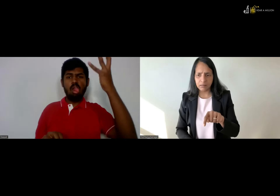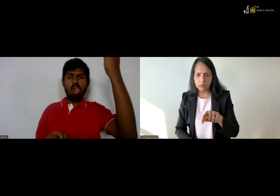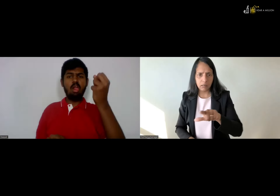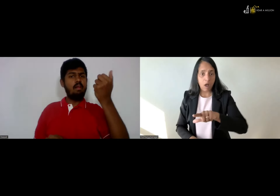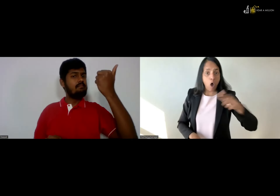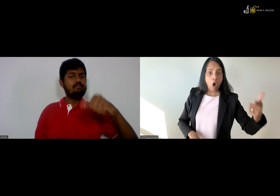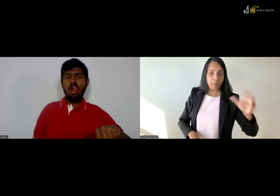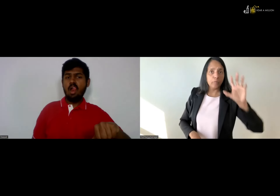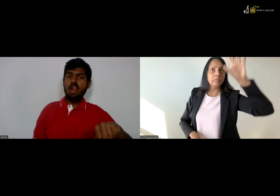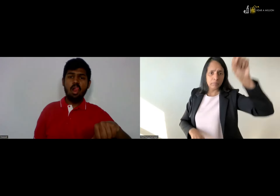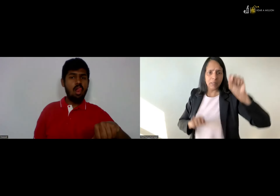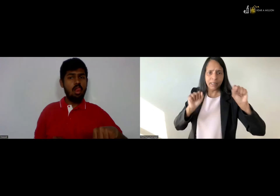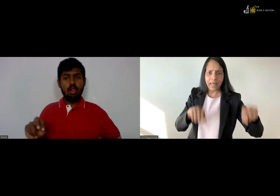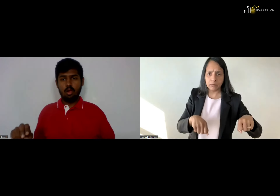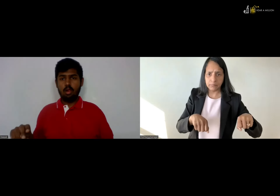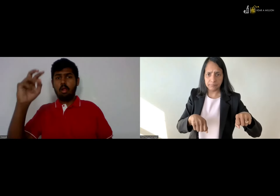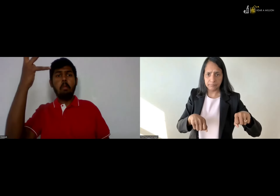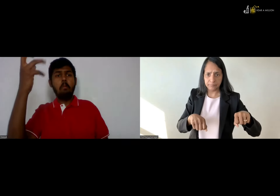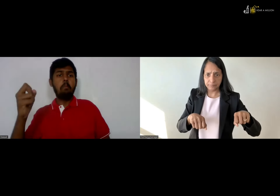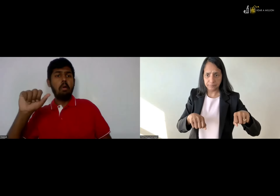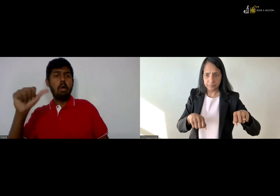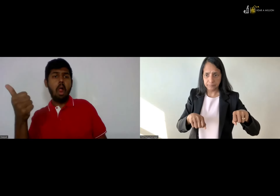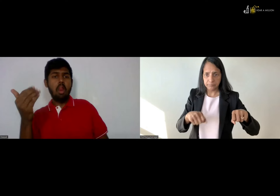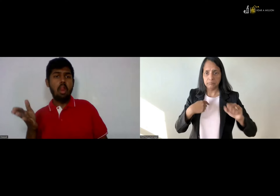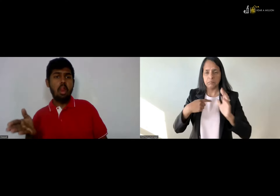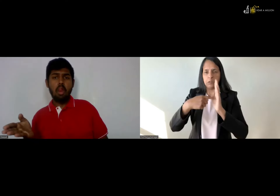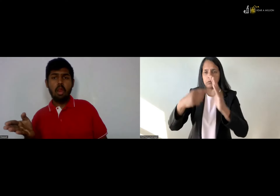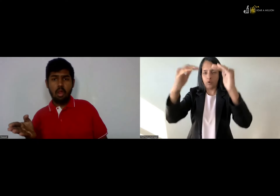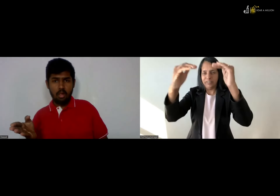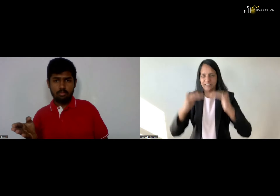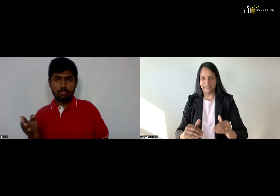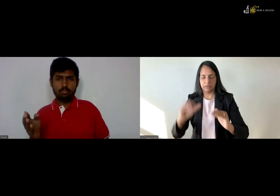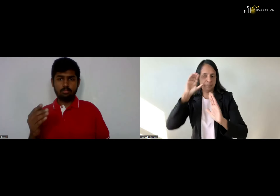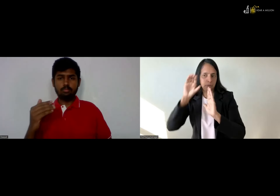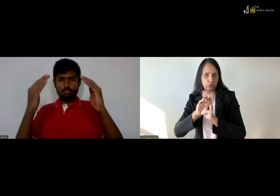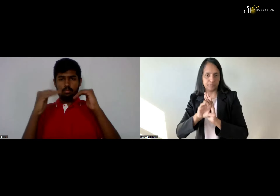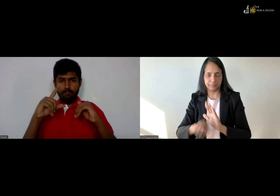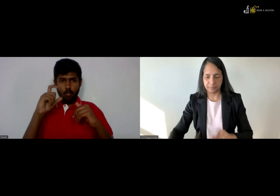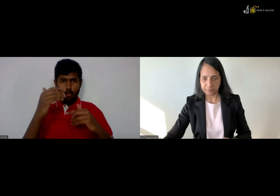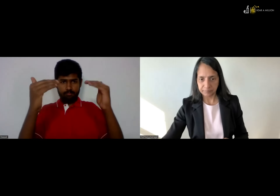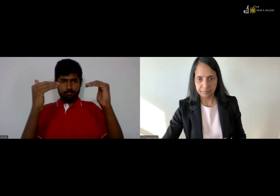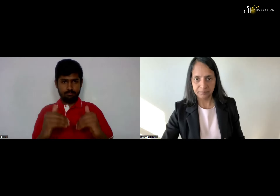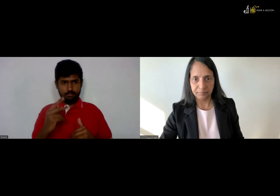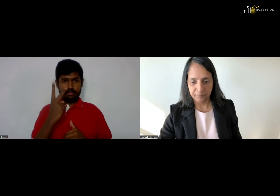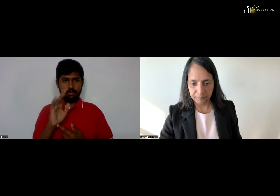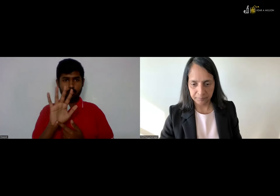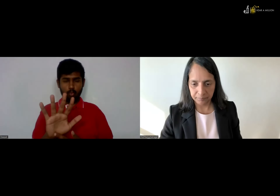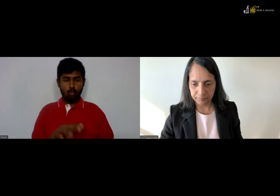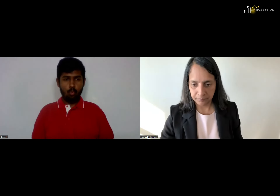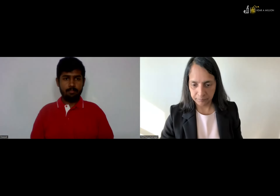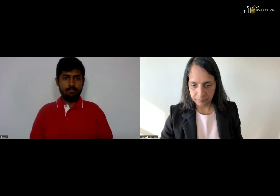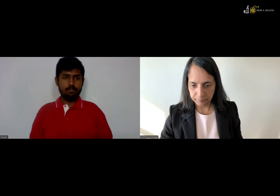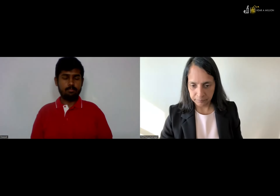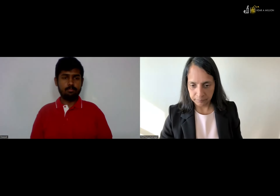a person who's having a short height still can't get the fruit, right? As compared to the other person